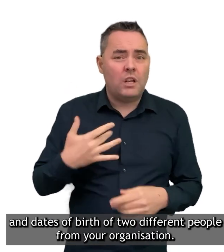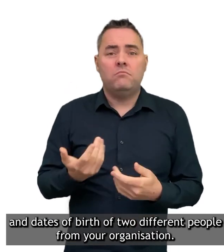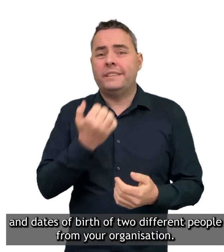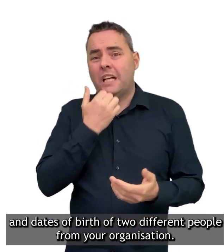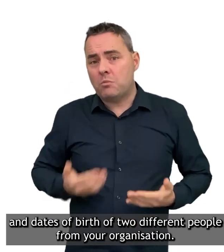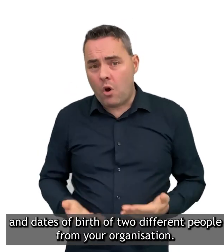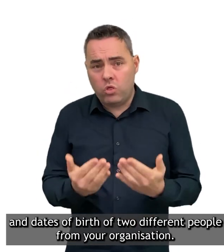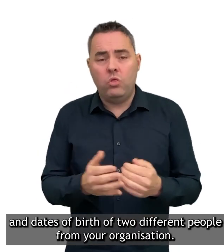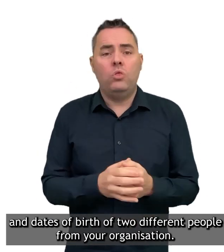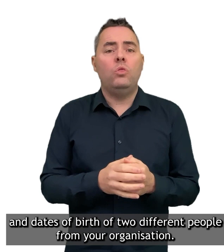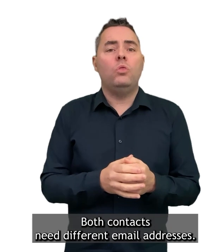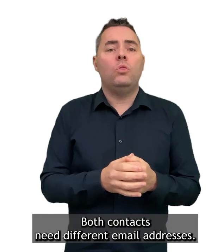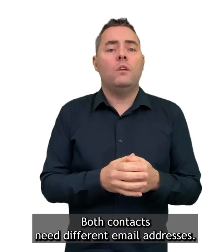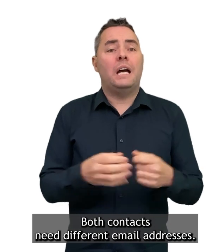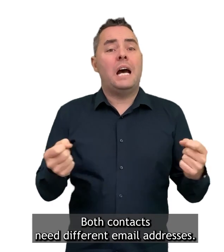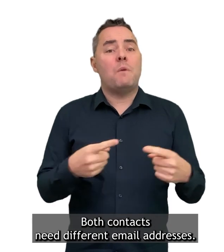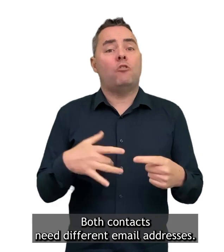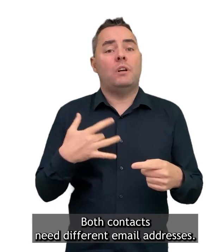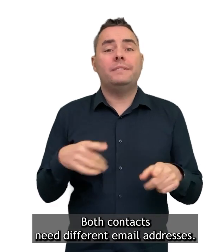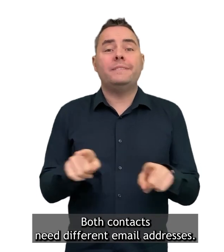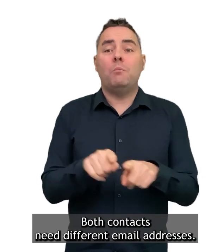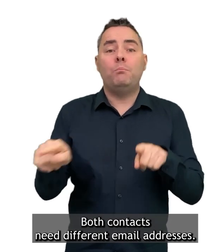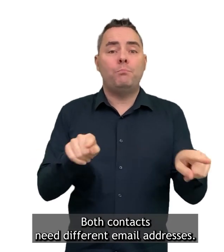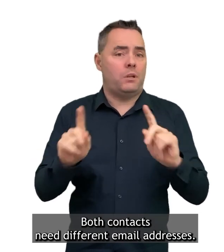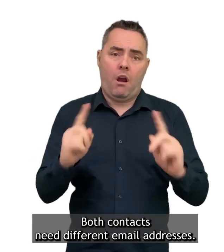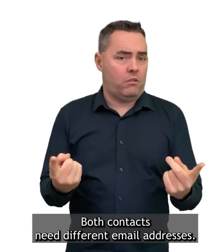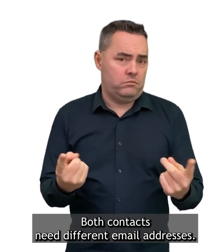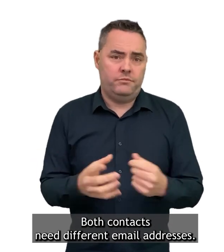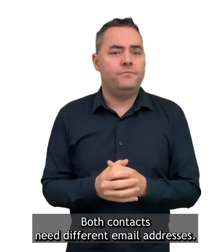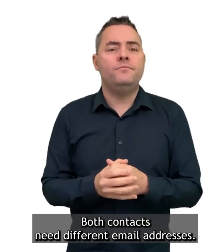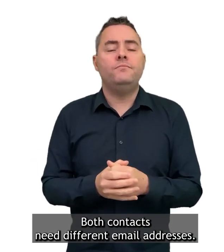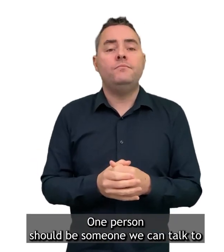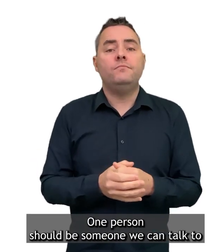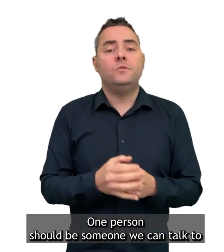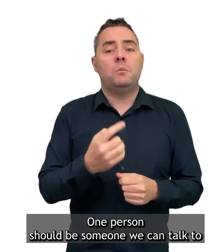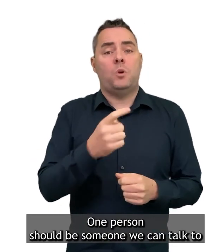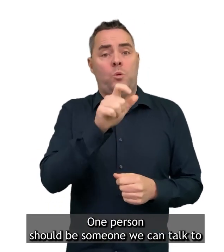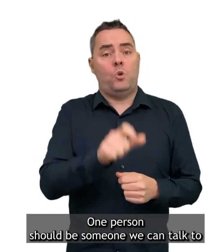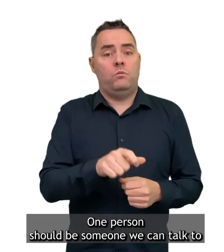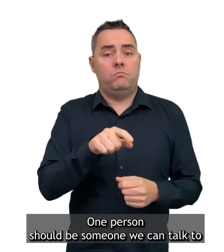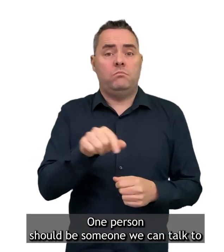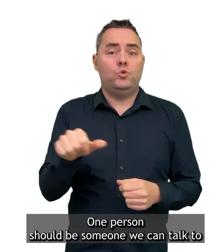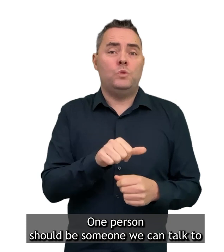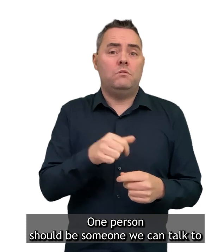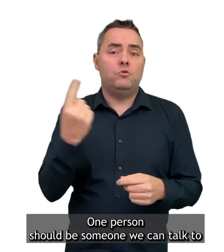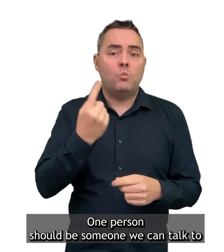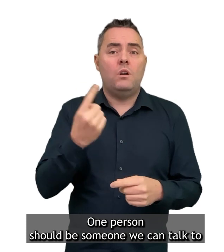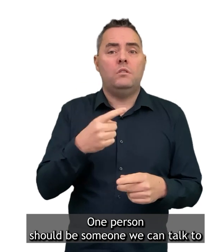organisation. Both contacts need different email addresses. One person should be someone we can talk to